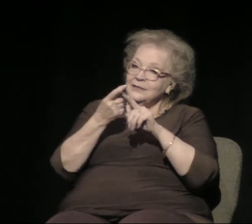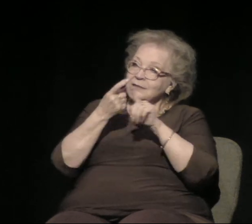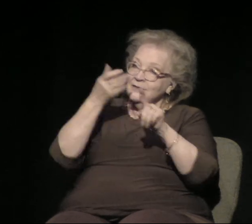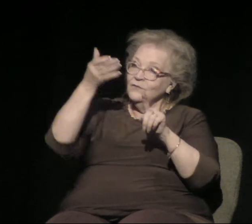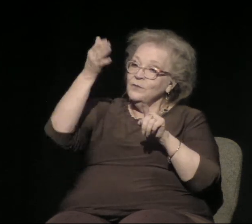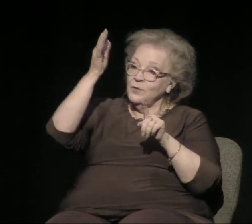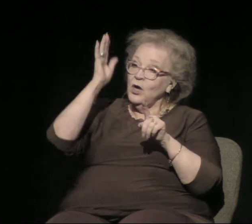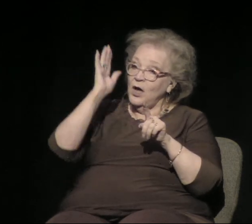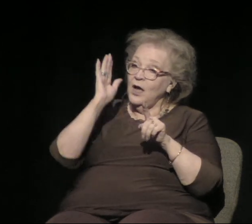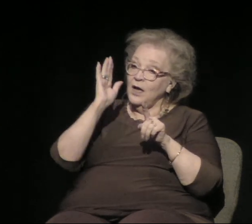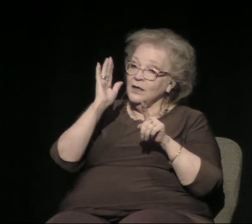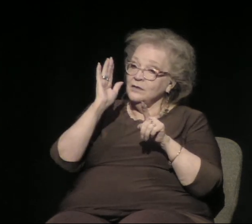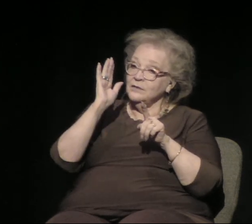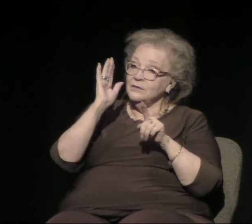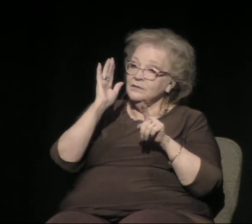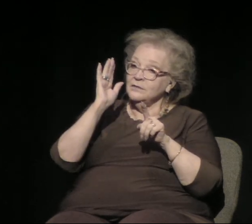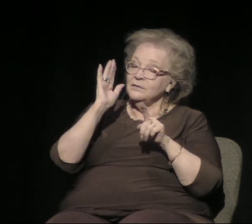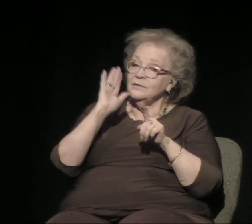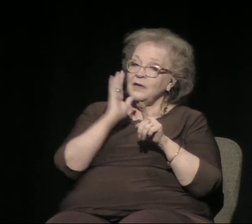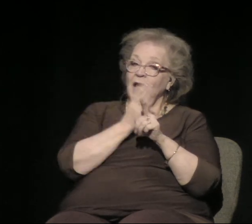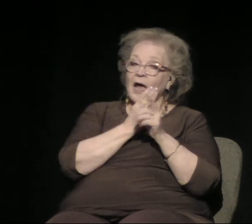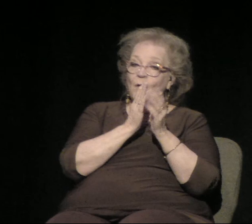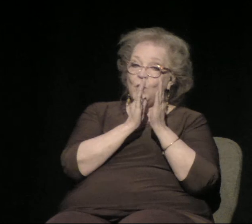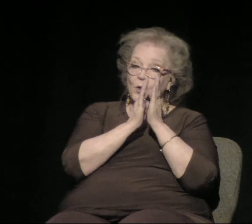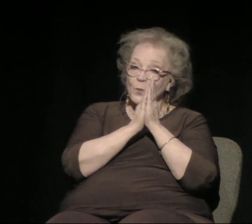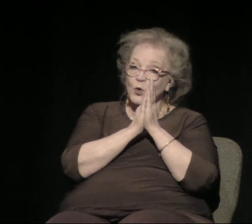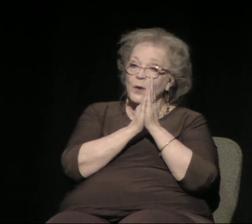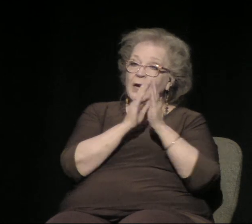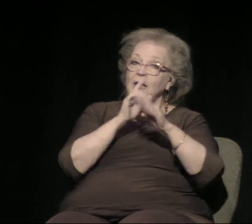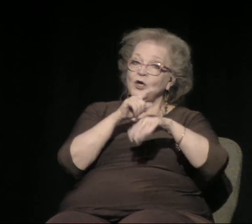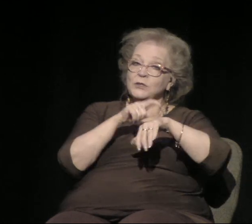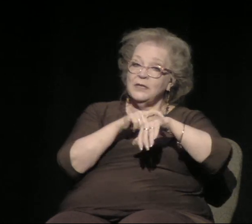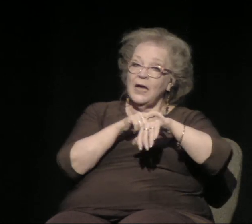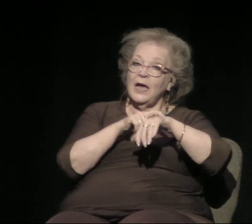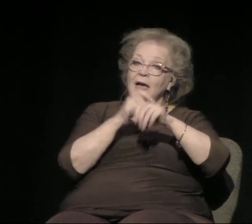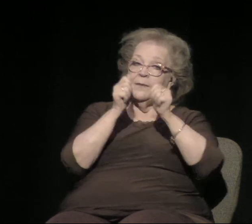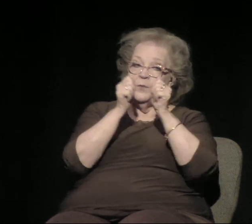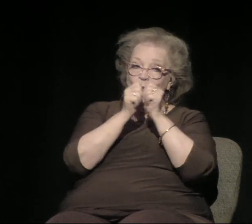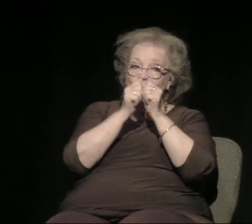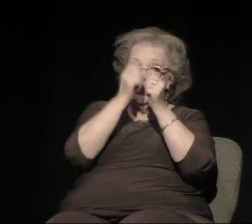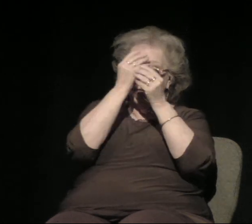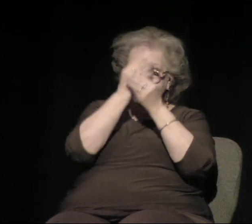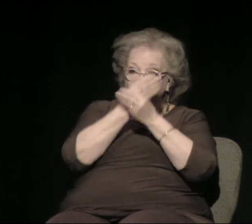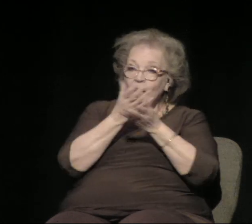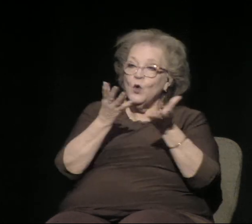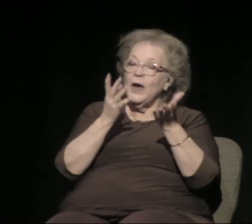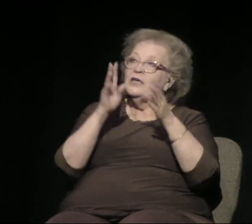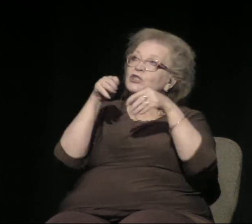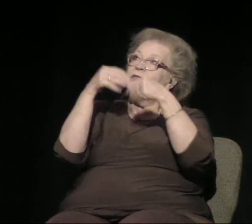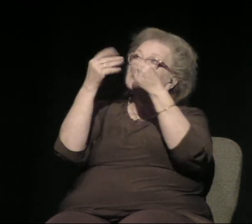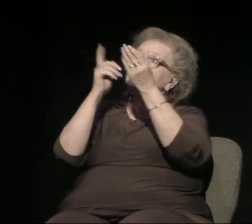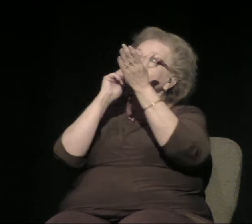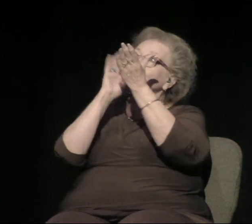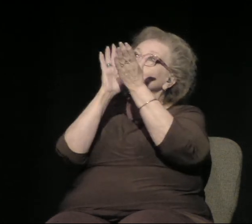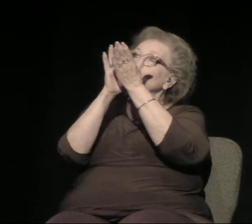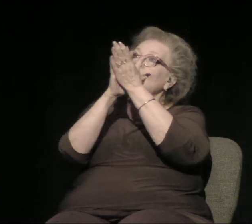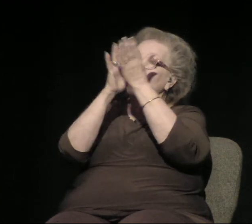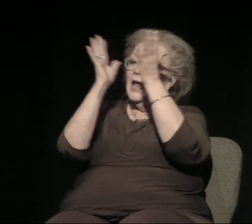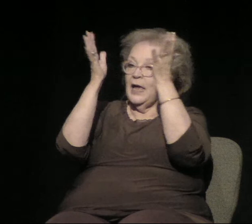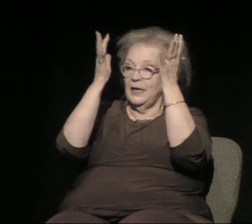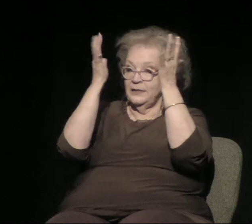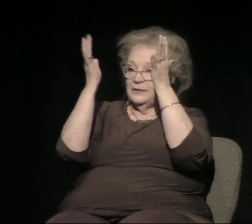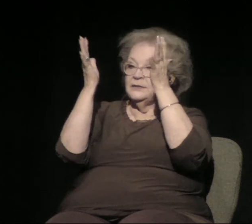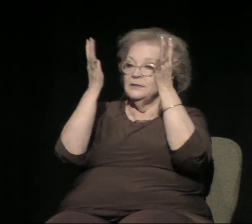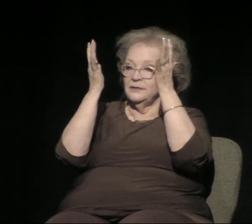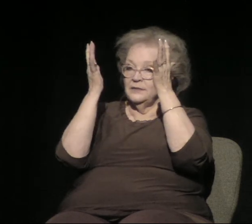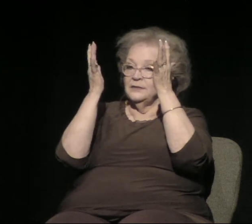think it's good to begin our prayer time with declarations of praise. Jesus modeled that